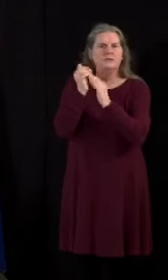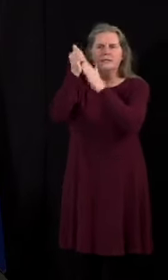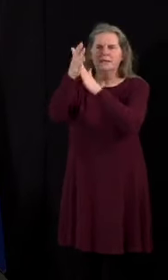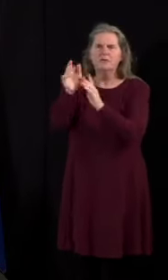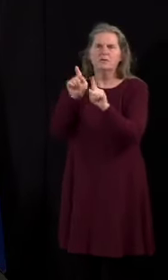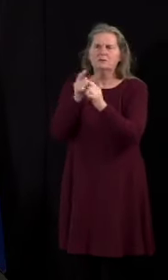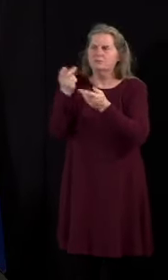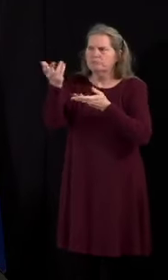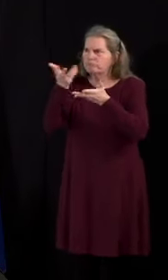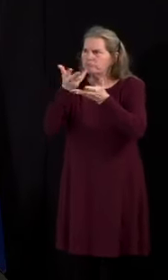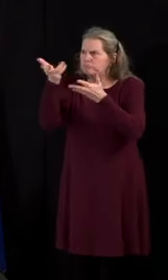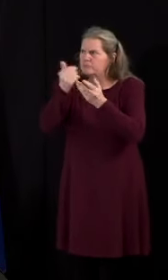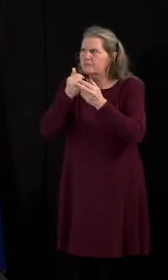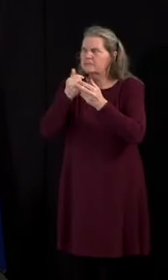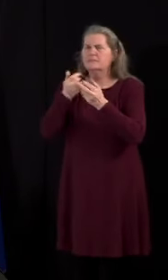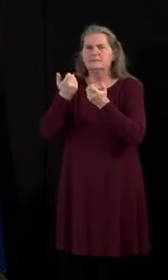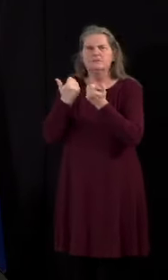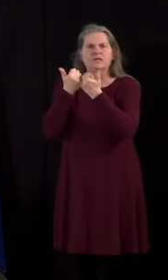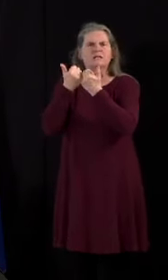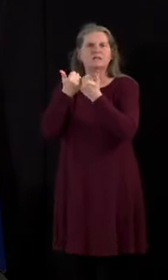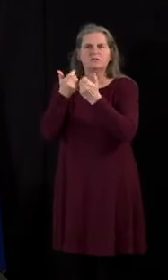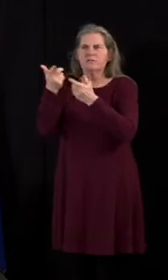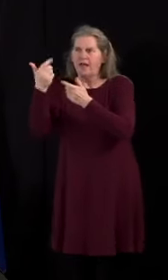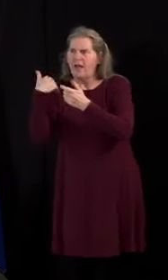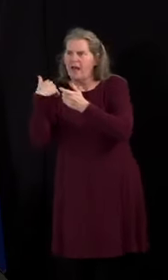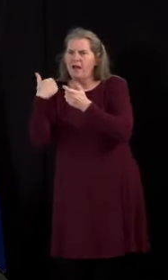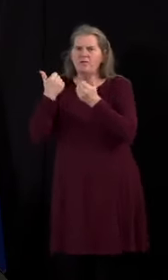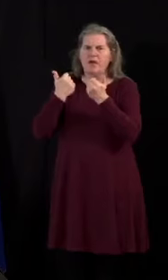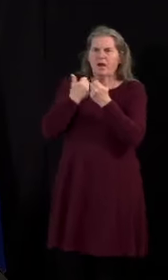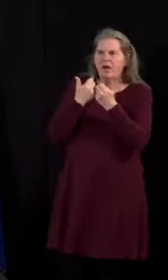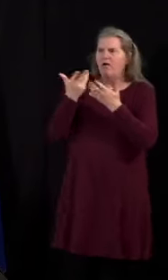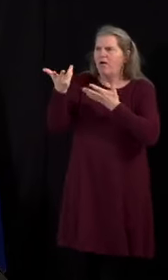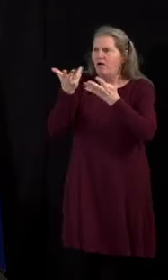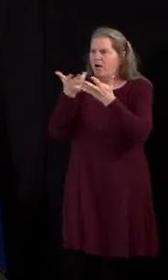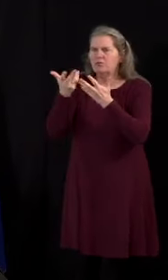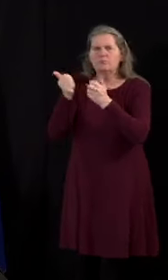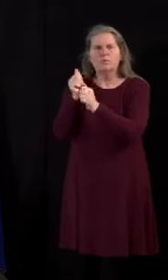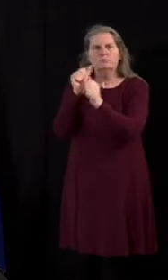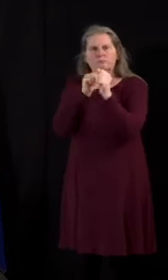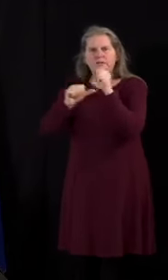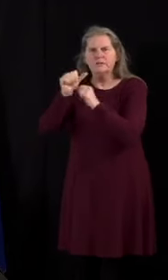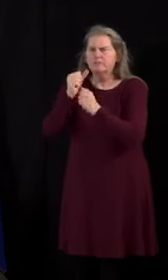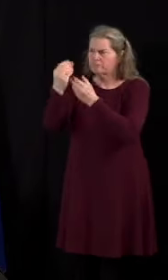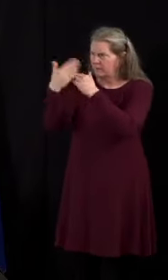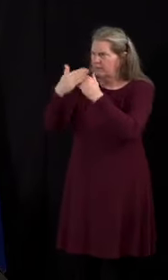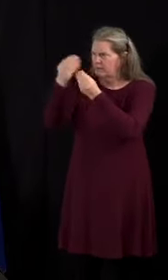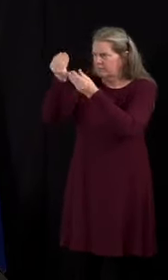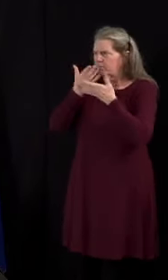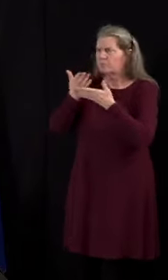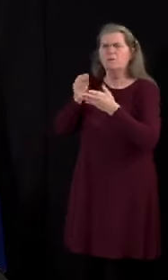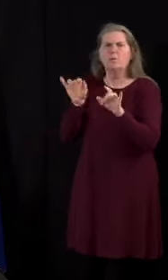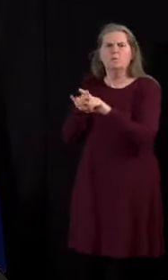to understand the challenges that they see and to gain their advice.